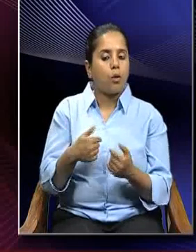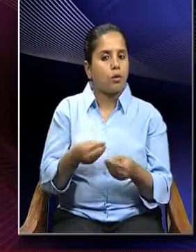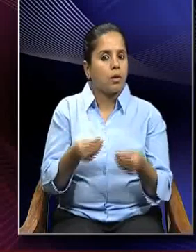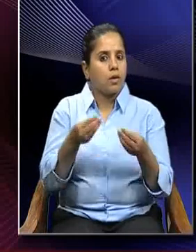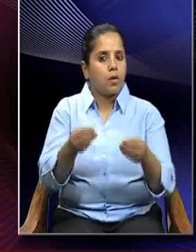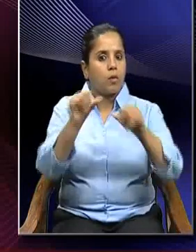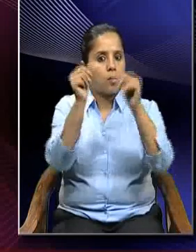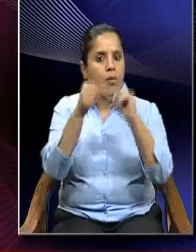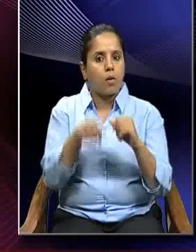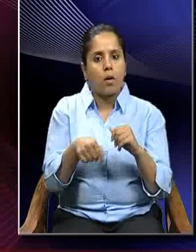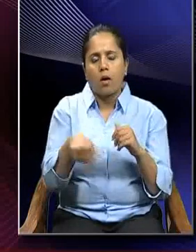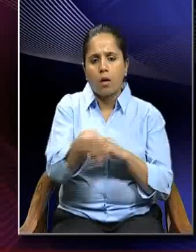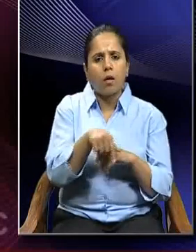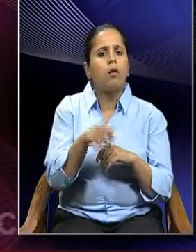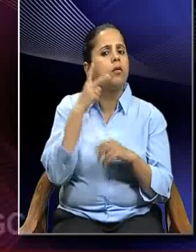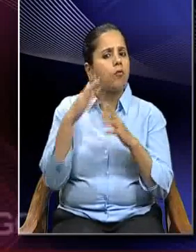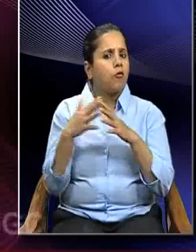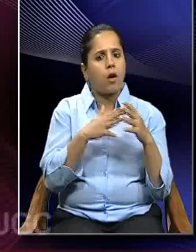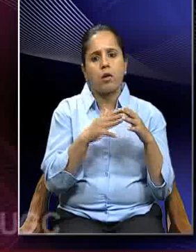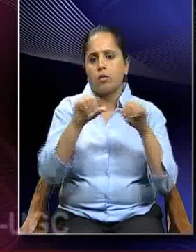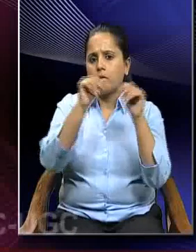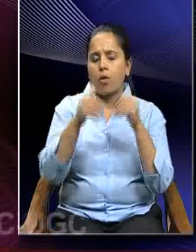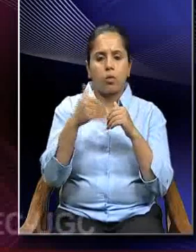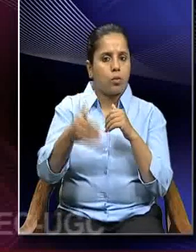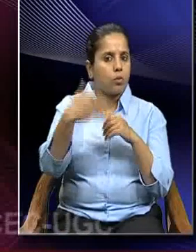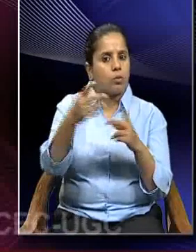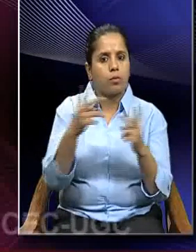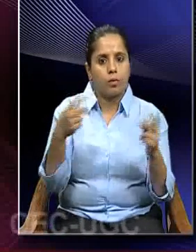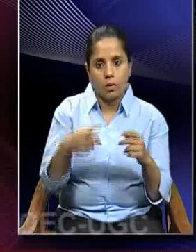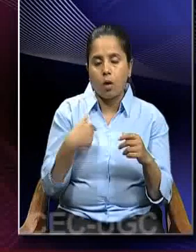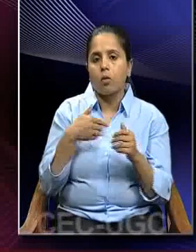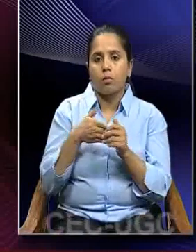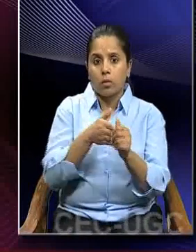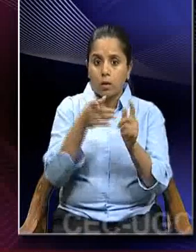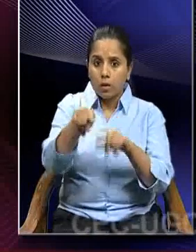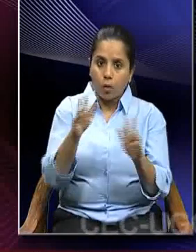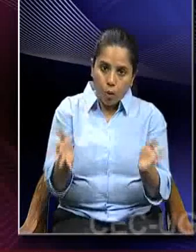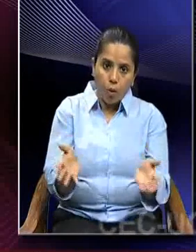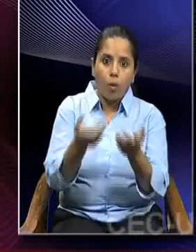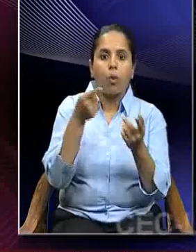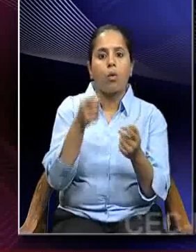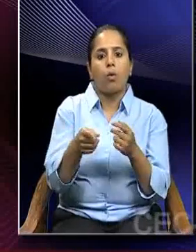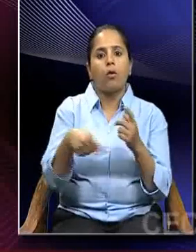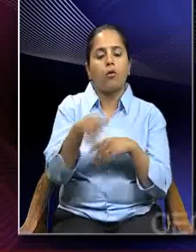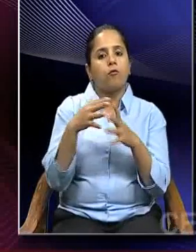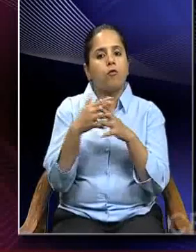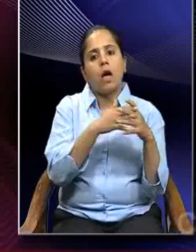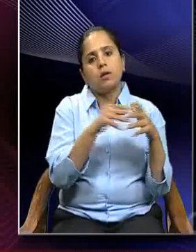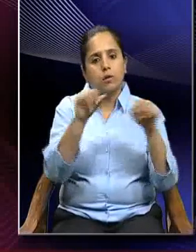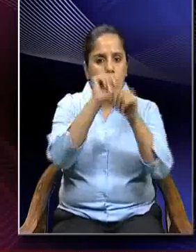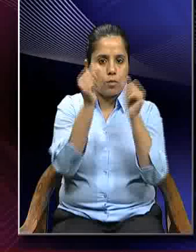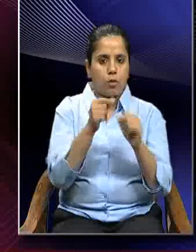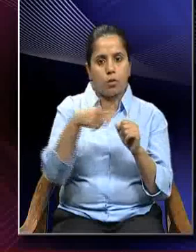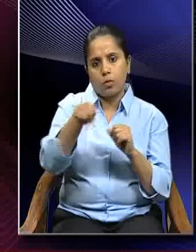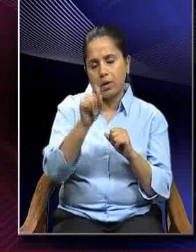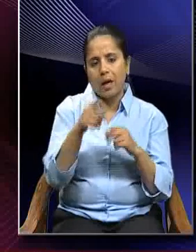that take us beyond the Western models. In this lecture of mine, I'll be letting you go beyond Western models. You will be